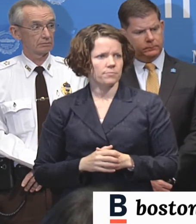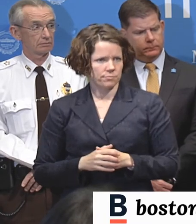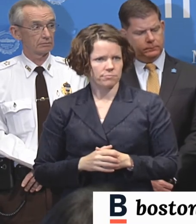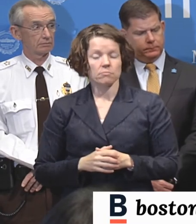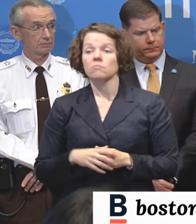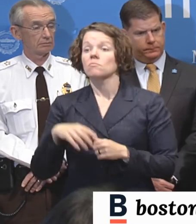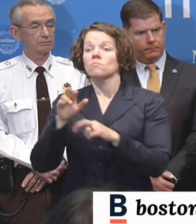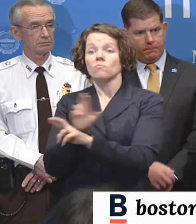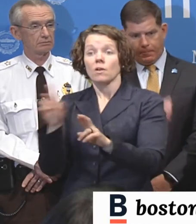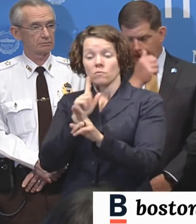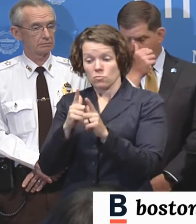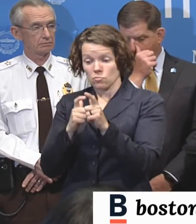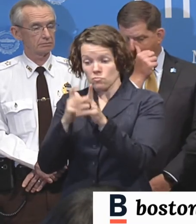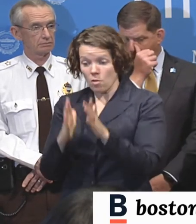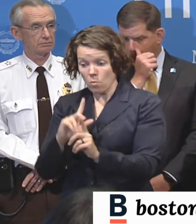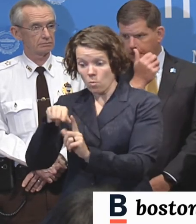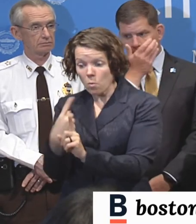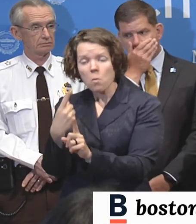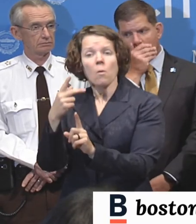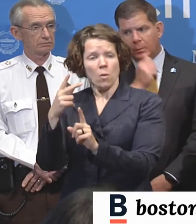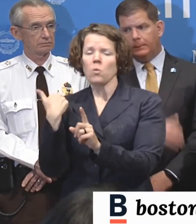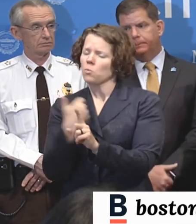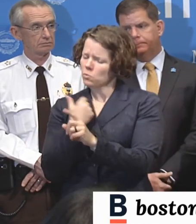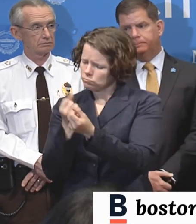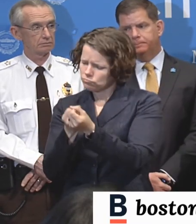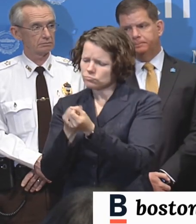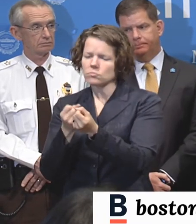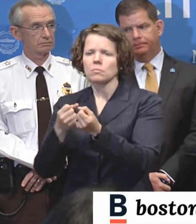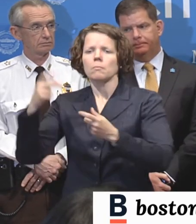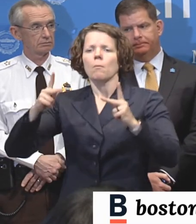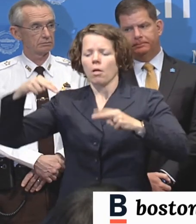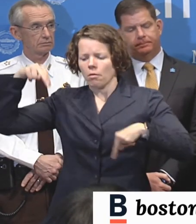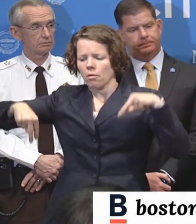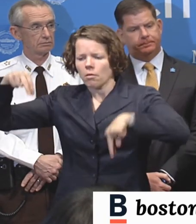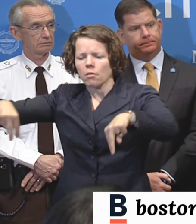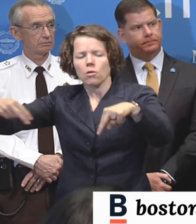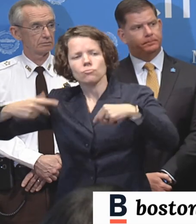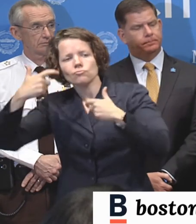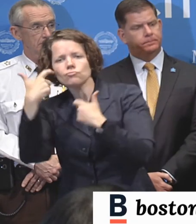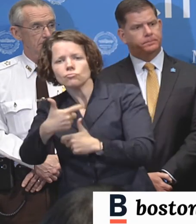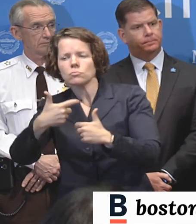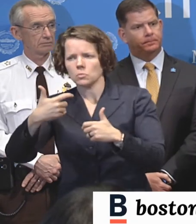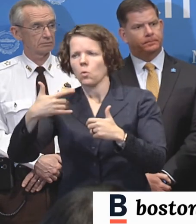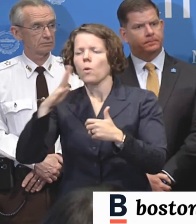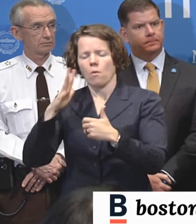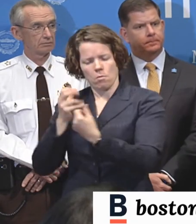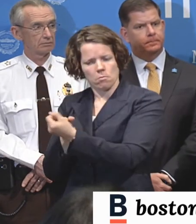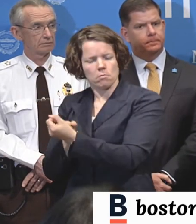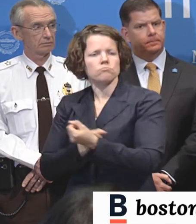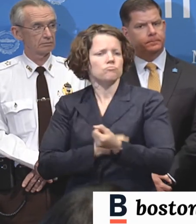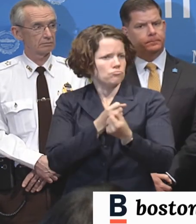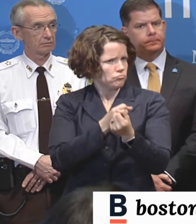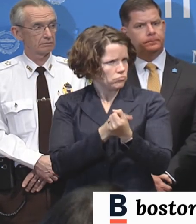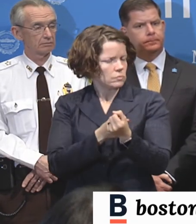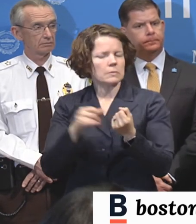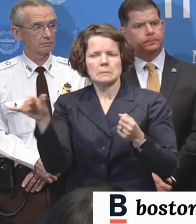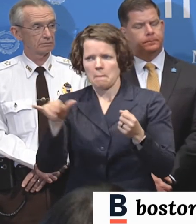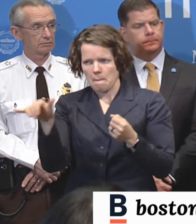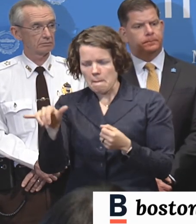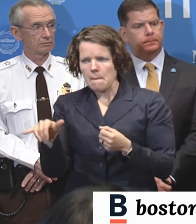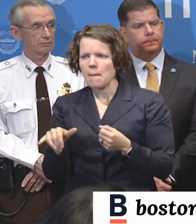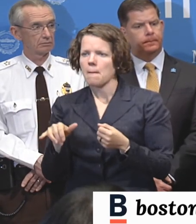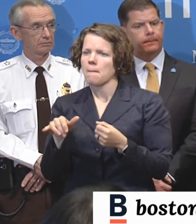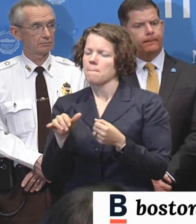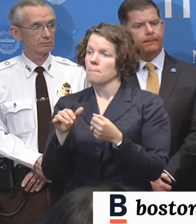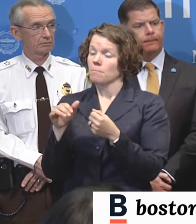for the spectators as well, and there are a number of different areas that we can push them to along the route throughout the jurisdictions with regards to